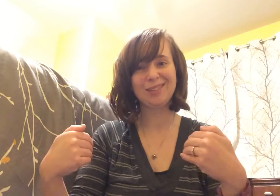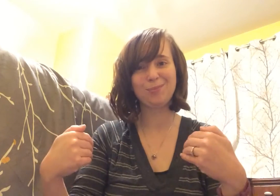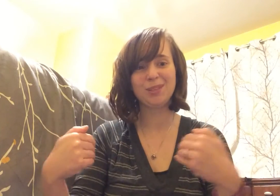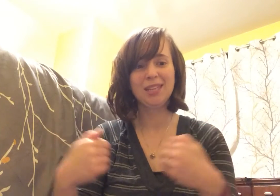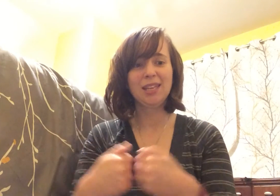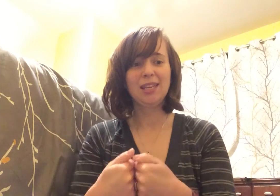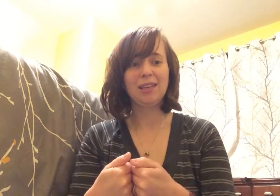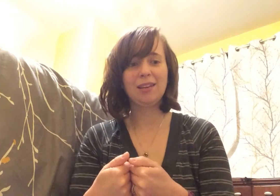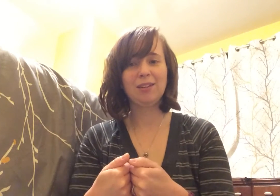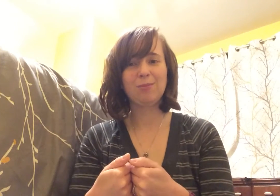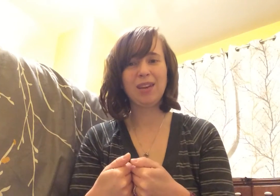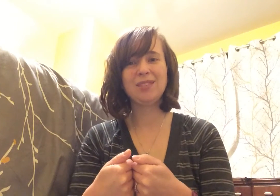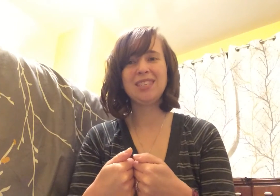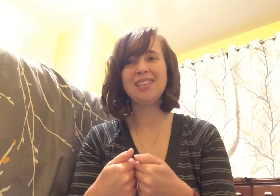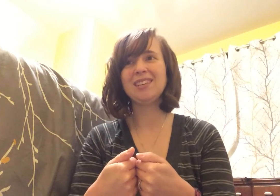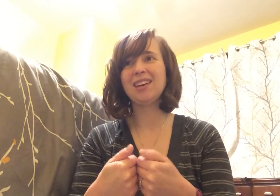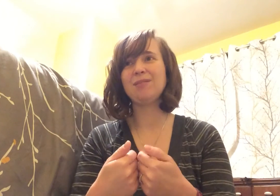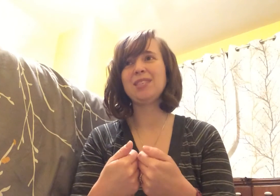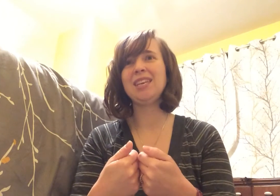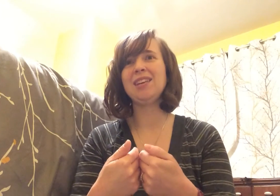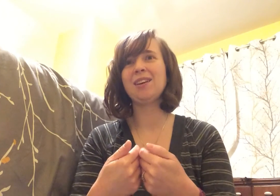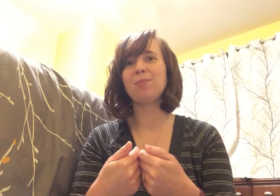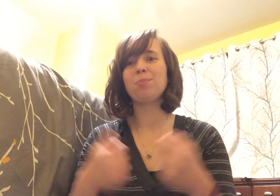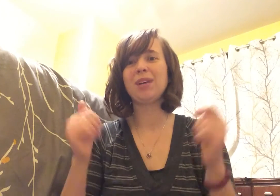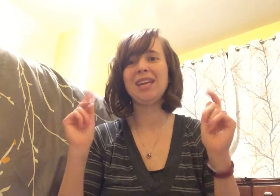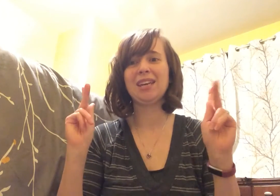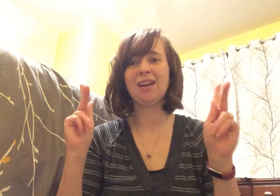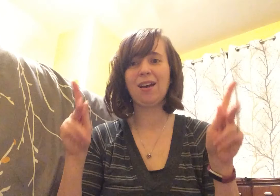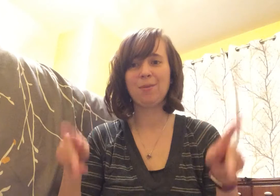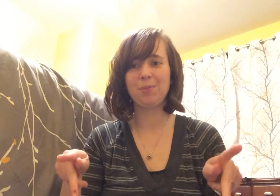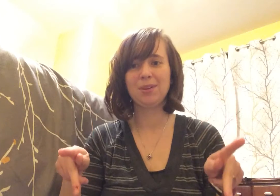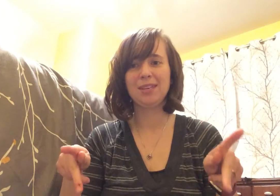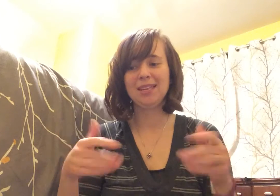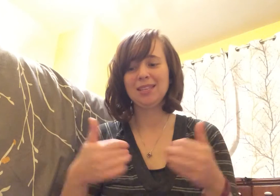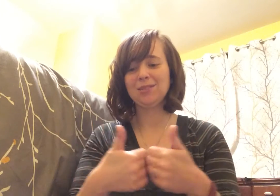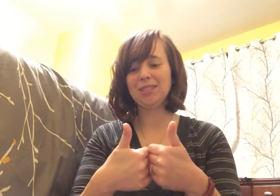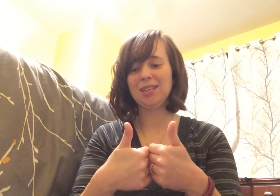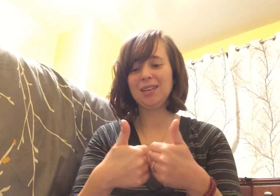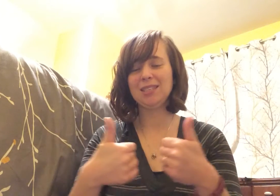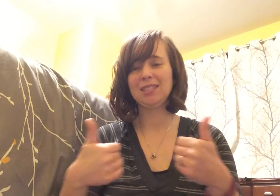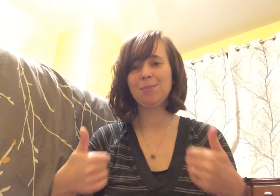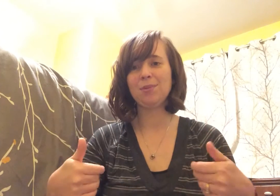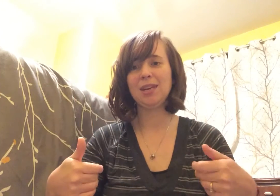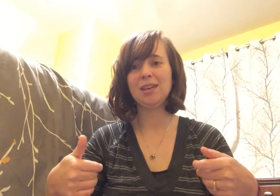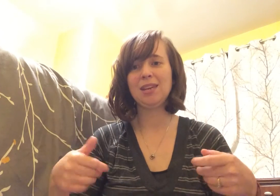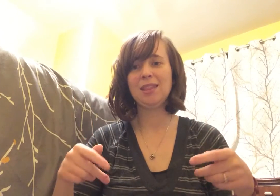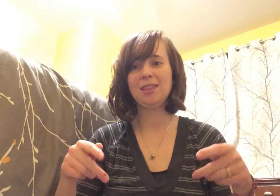up. I've seen break up, so it's like kind of separate and